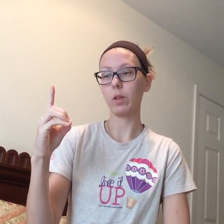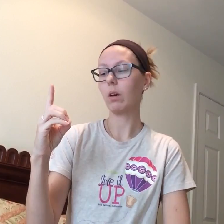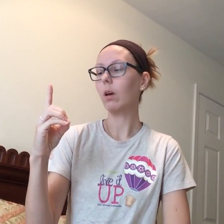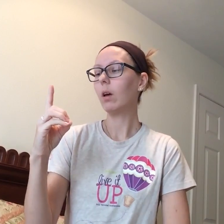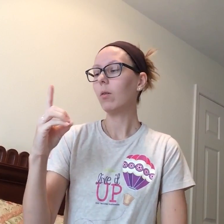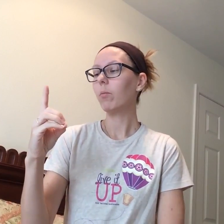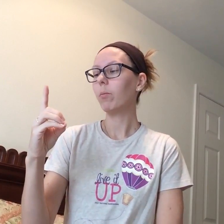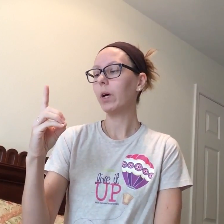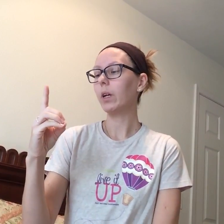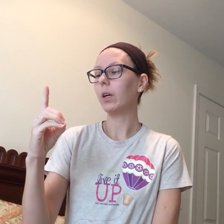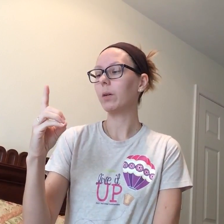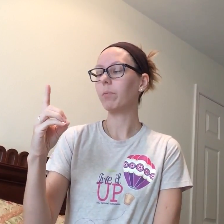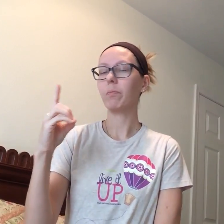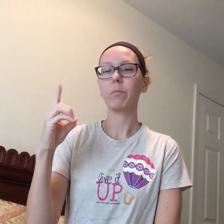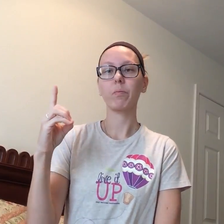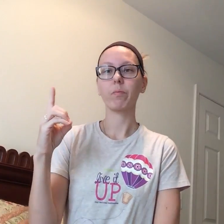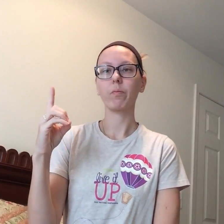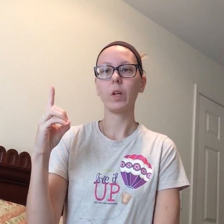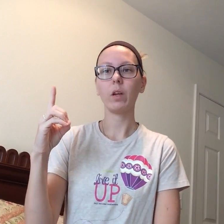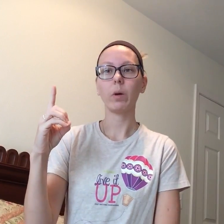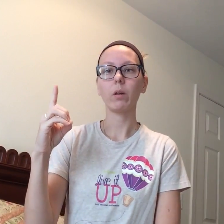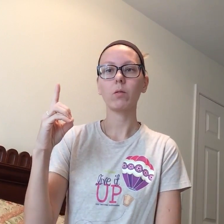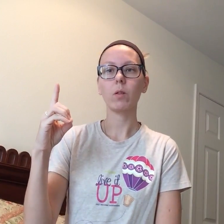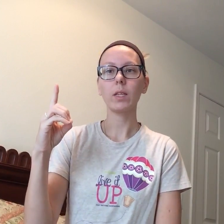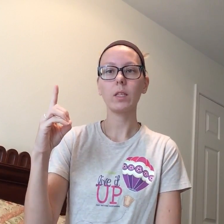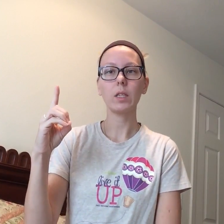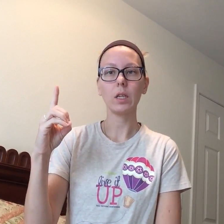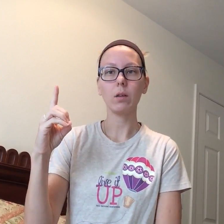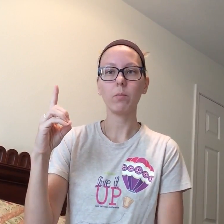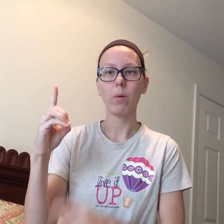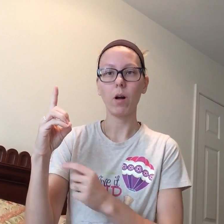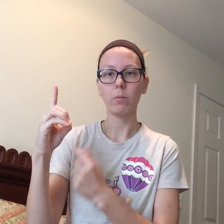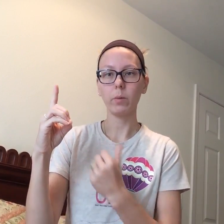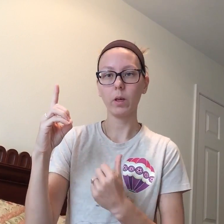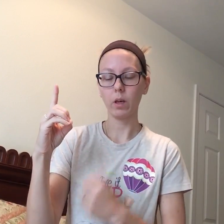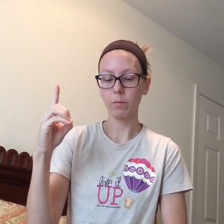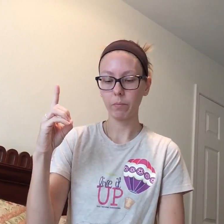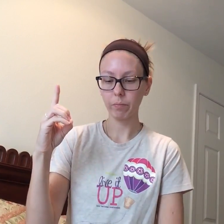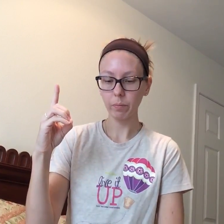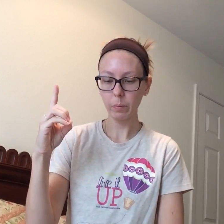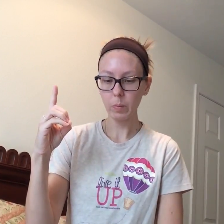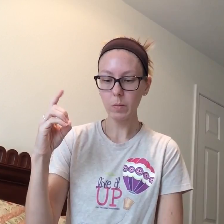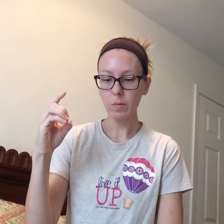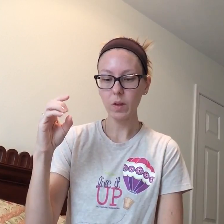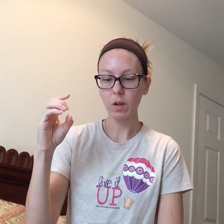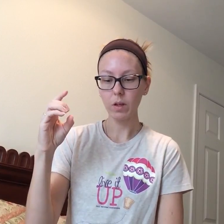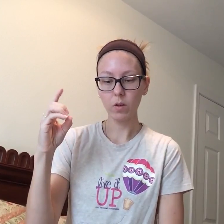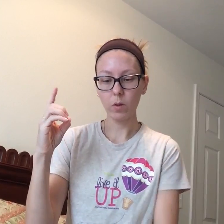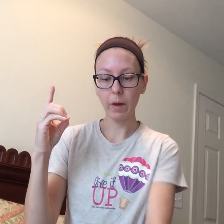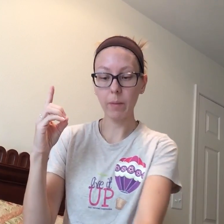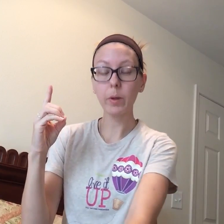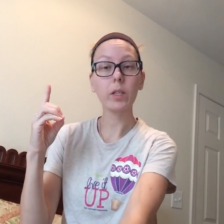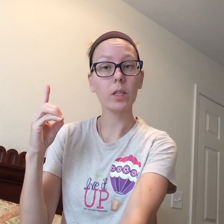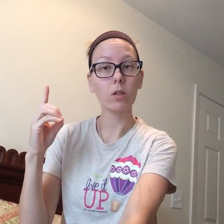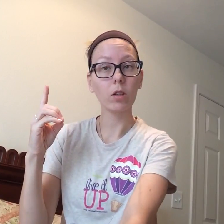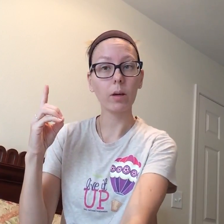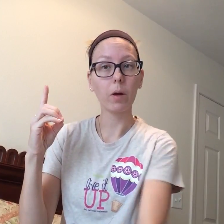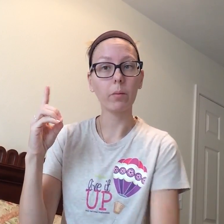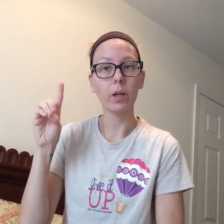differently. But anyway, so that's D, palm in. So the paper, it doesn't look like palm in, it